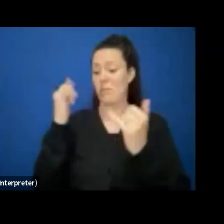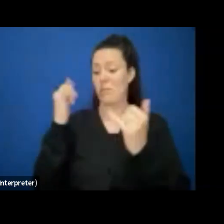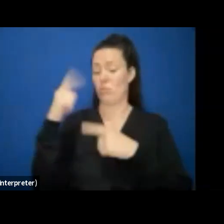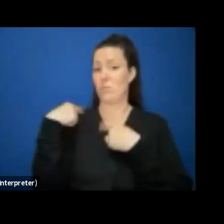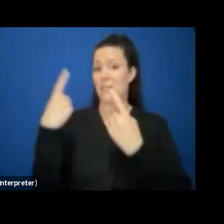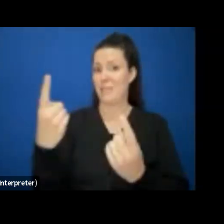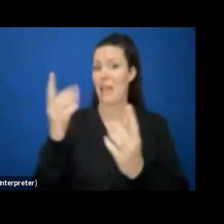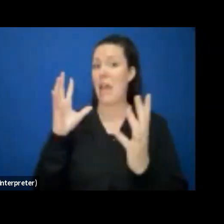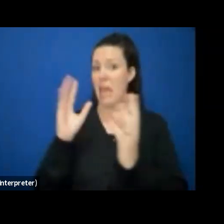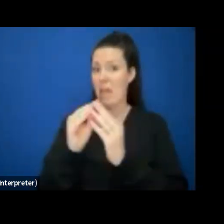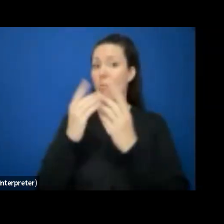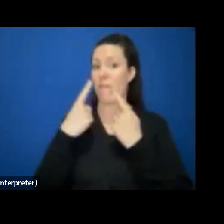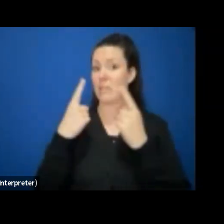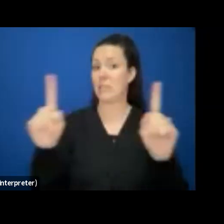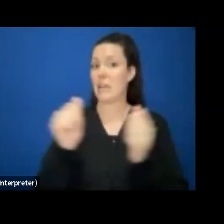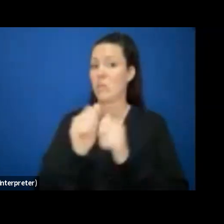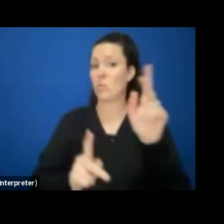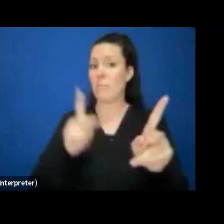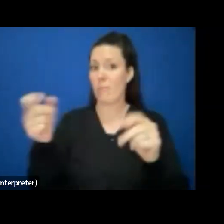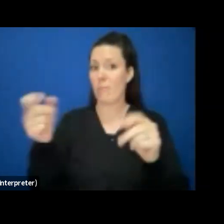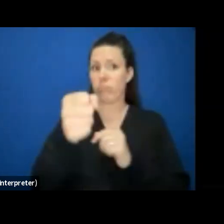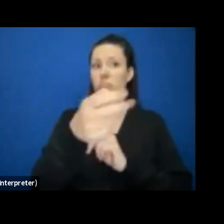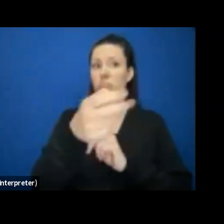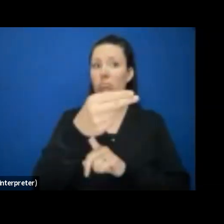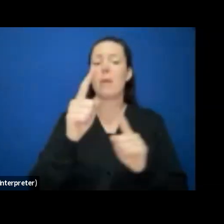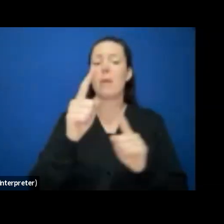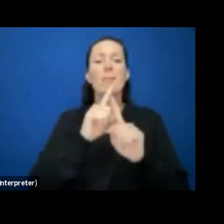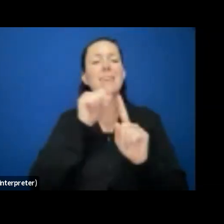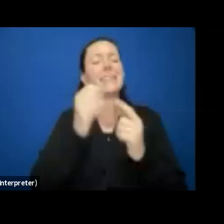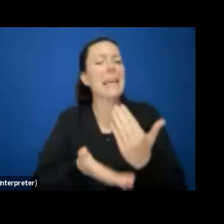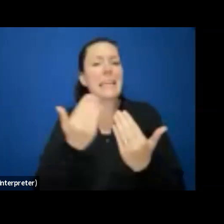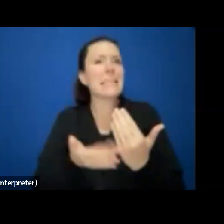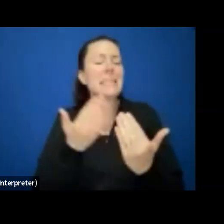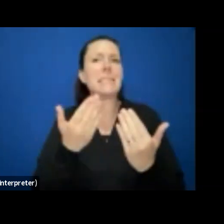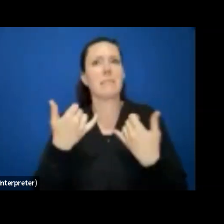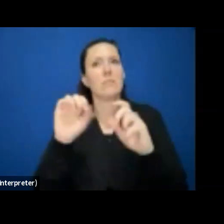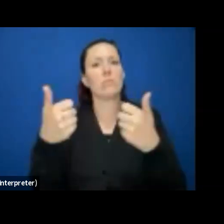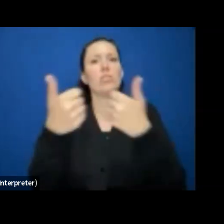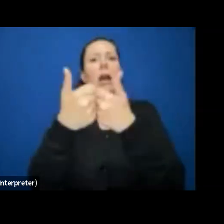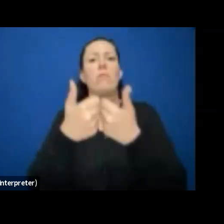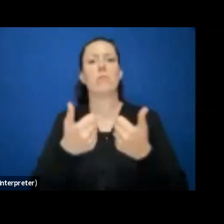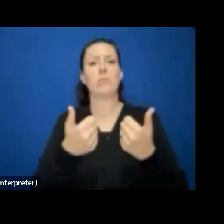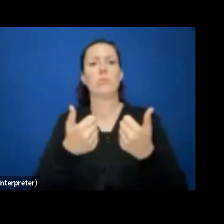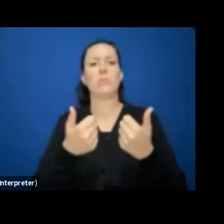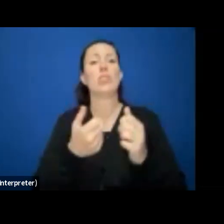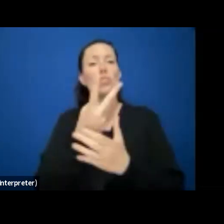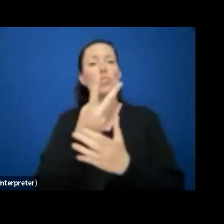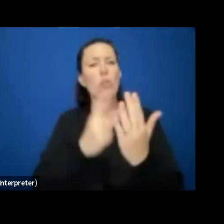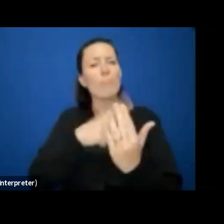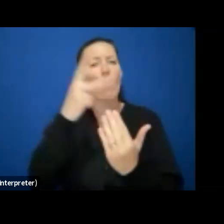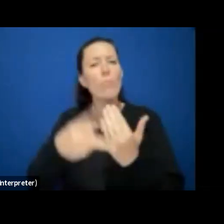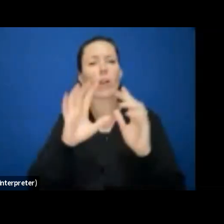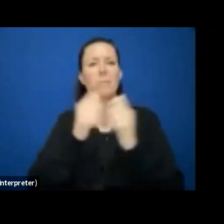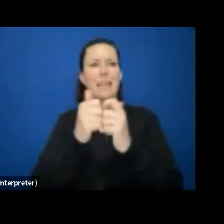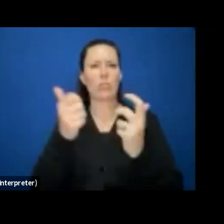easy. It's a challenge. How do we bring those two programs together? It's difficult.